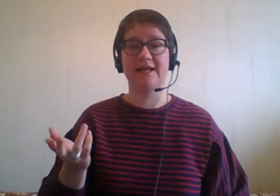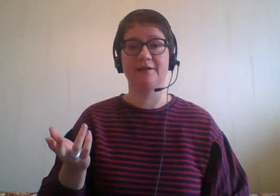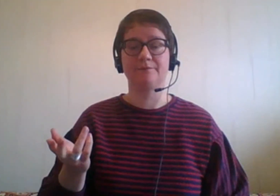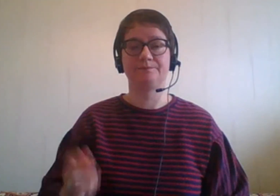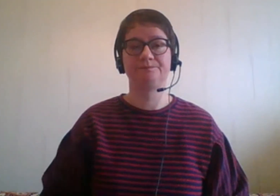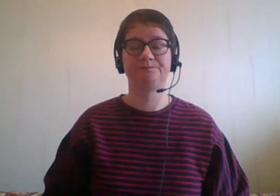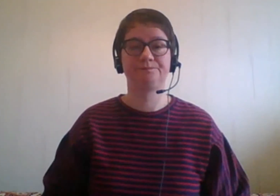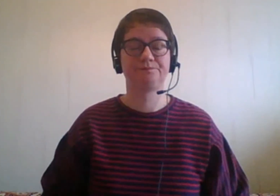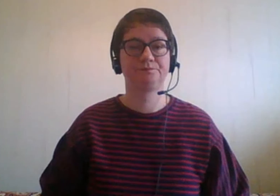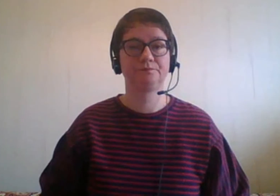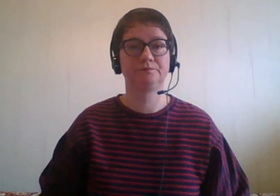sign.